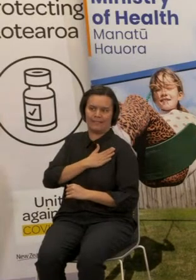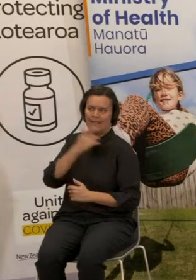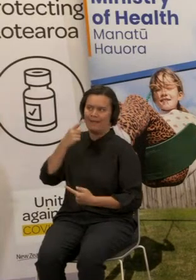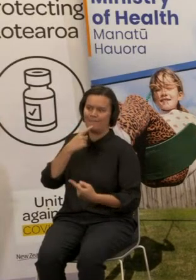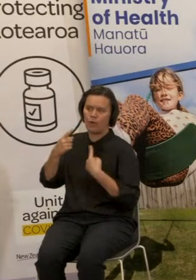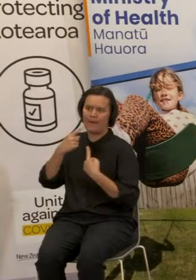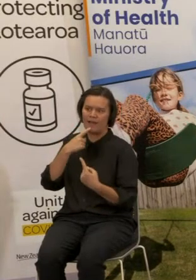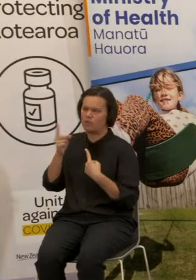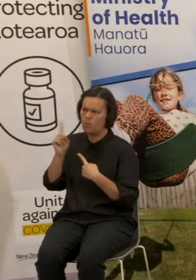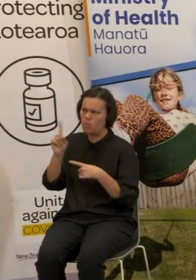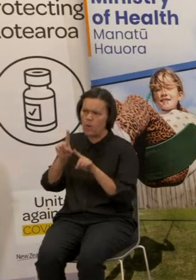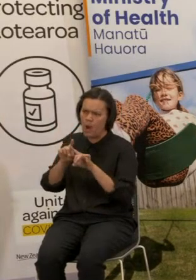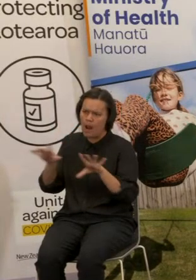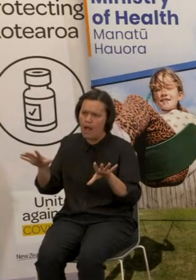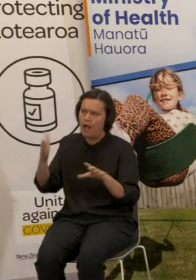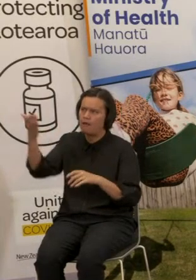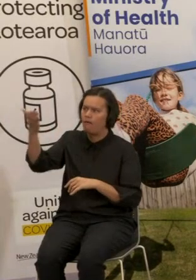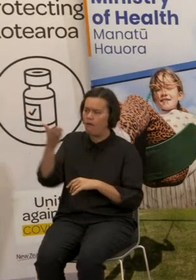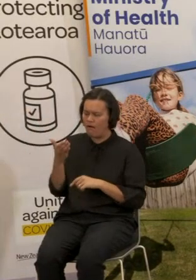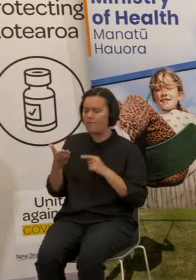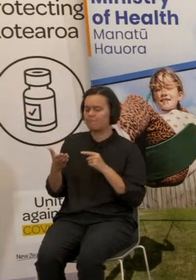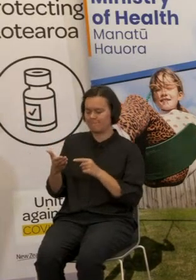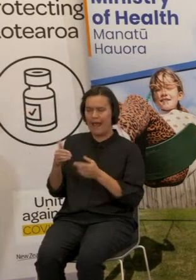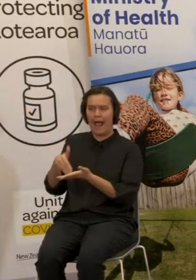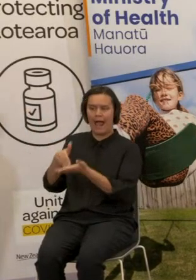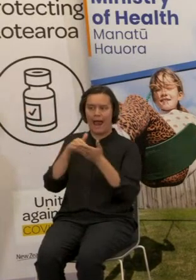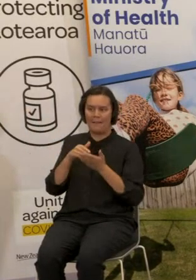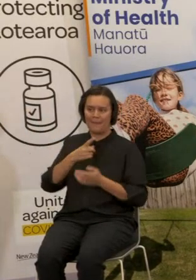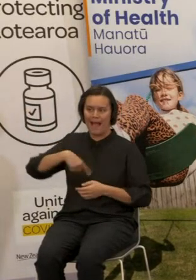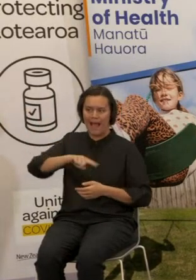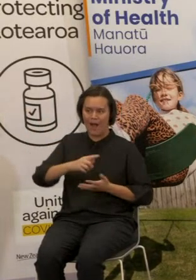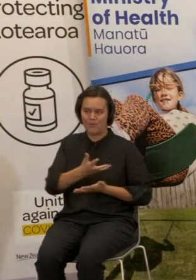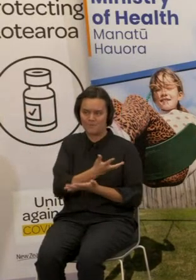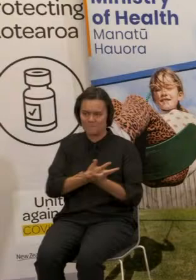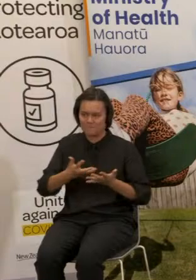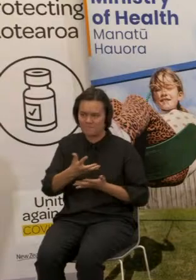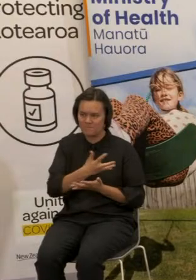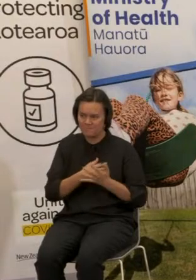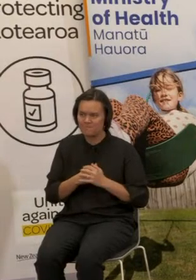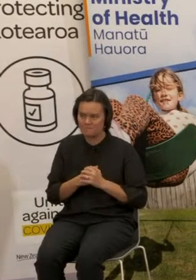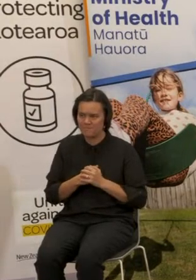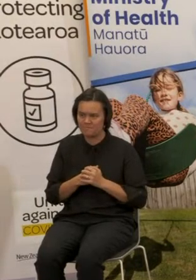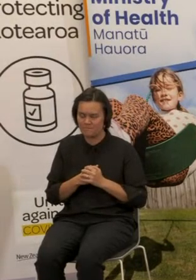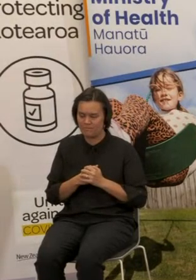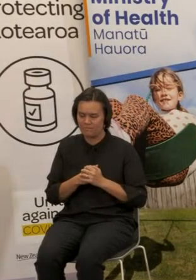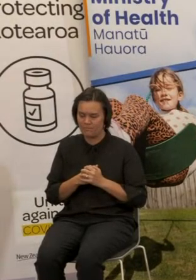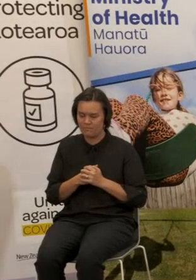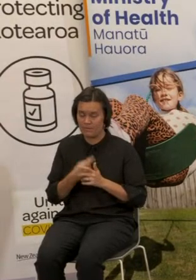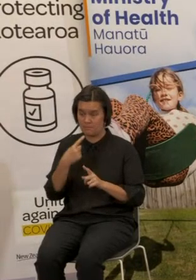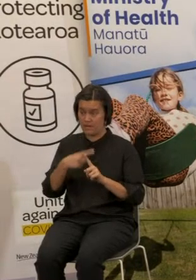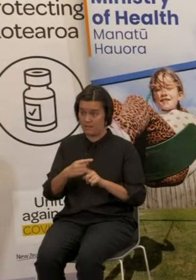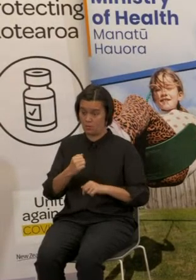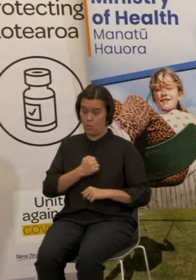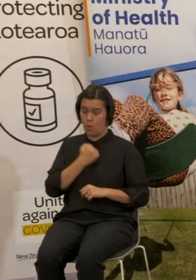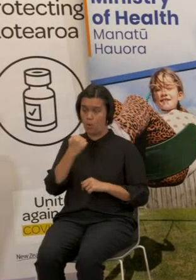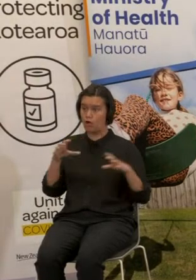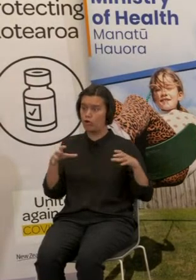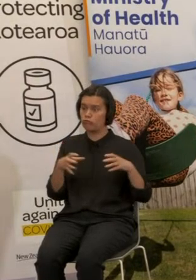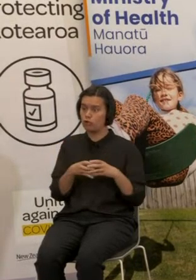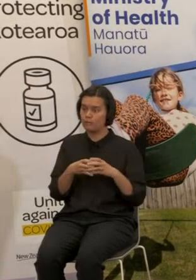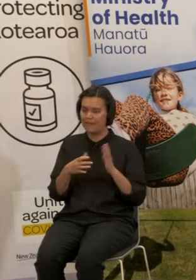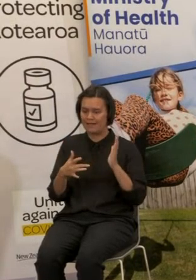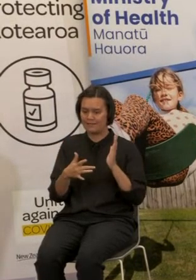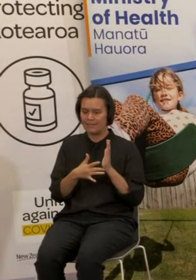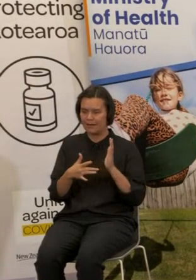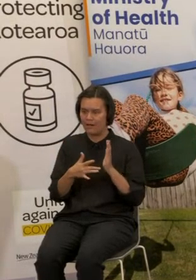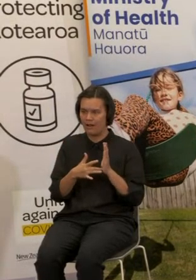the US. So that's going to be really important in terms of informing our discussion. And our technical advisory group, and I think, Nikki, you're a member of that,